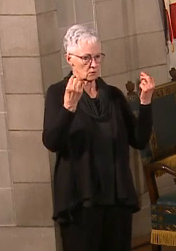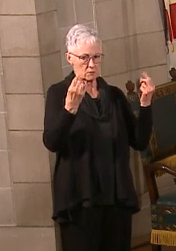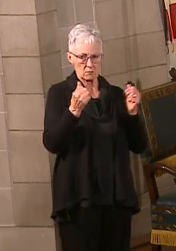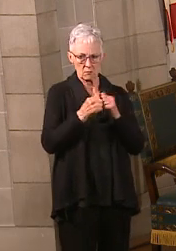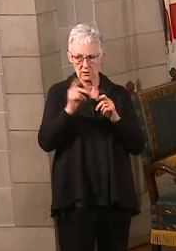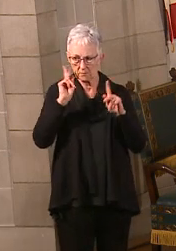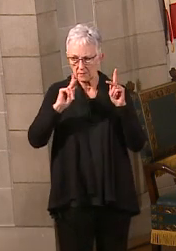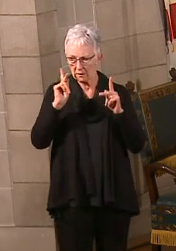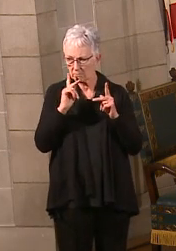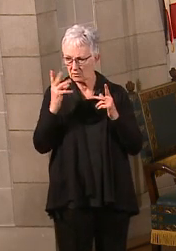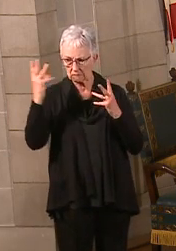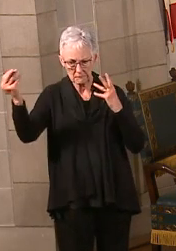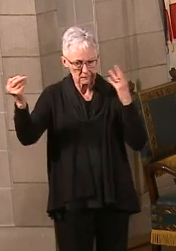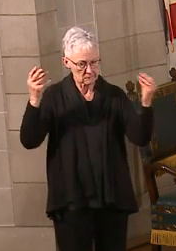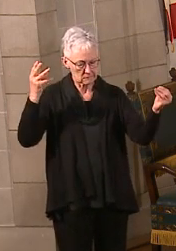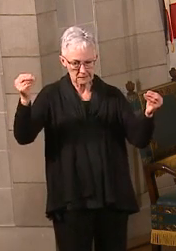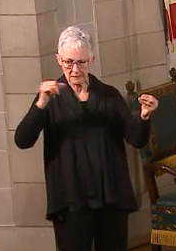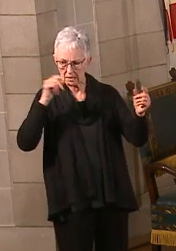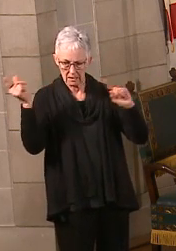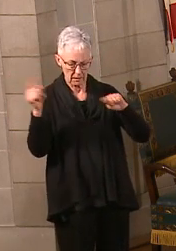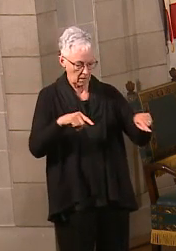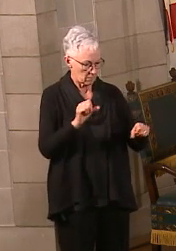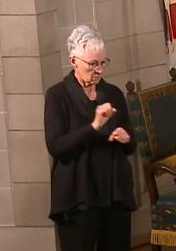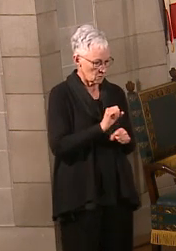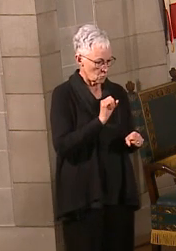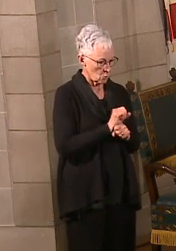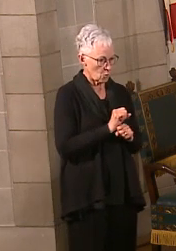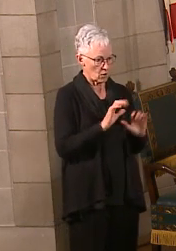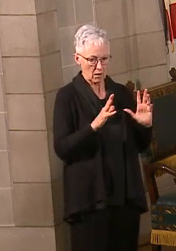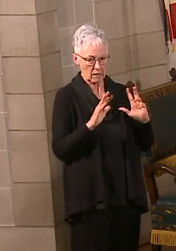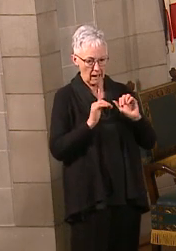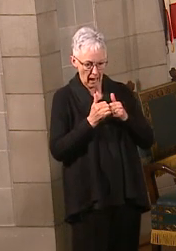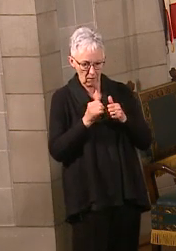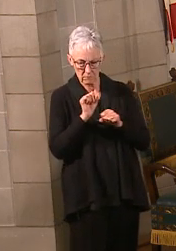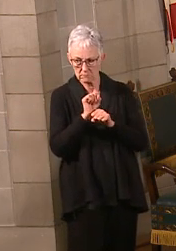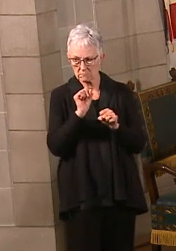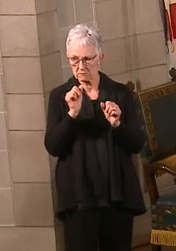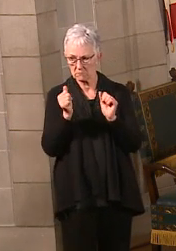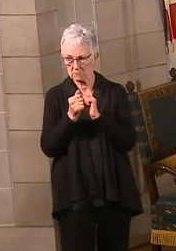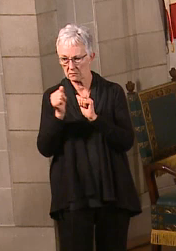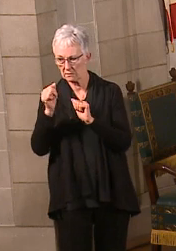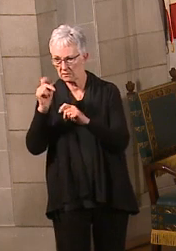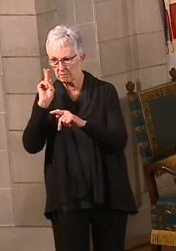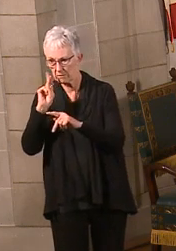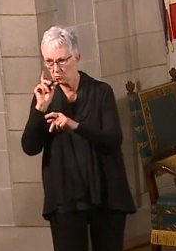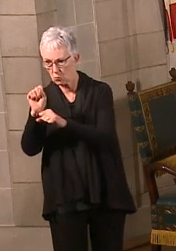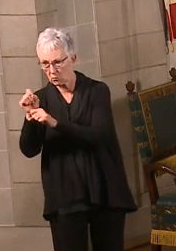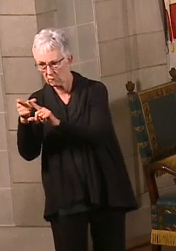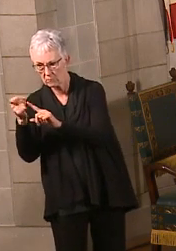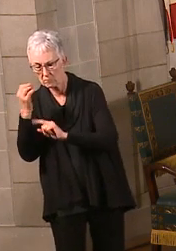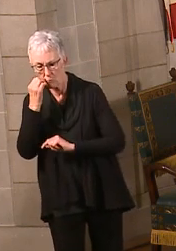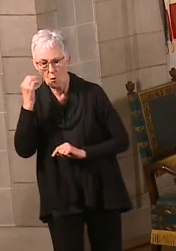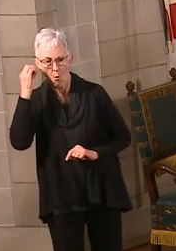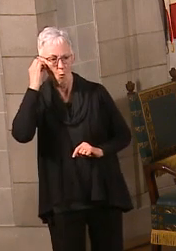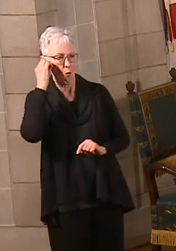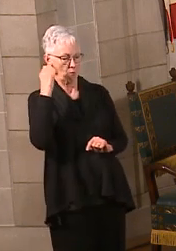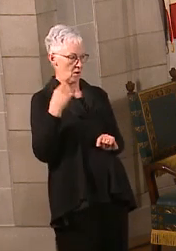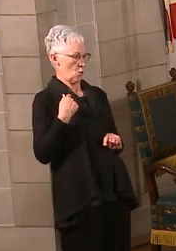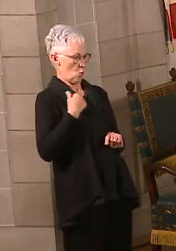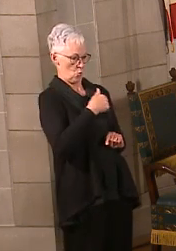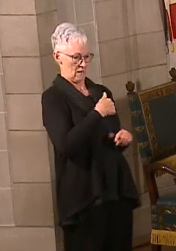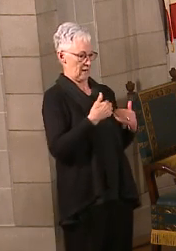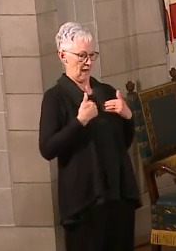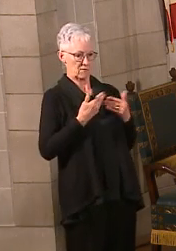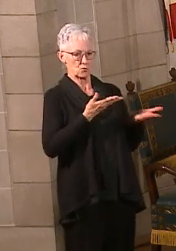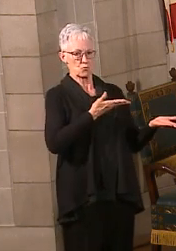work with people at home, but also how they continue to serve the public. Right? We have essential services that have to be done at all levels of